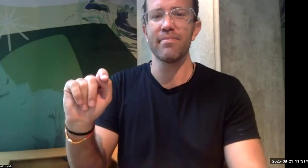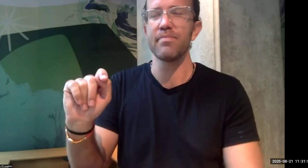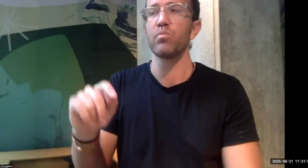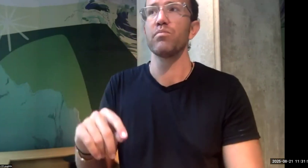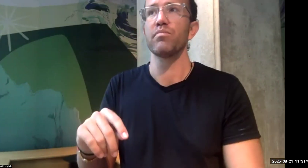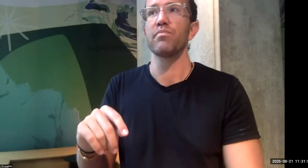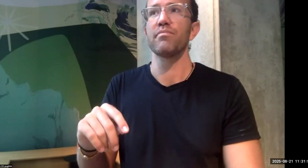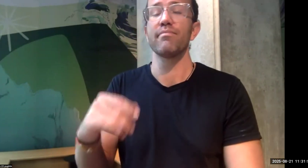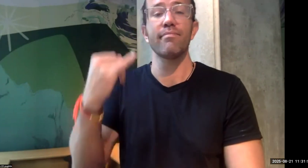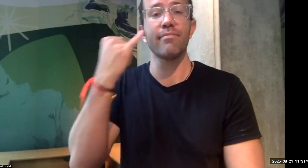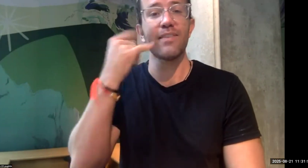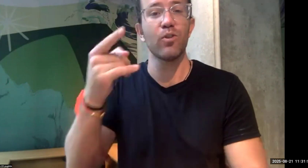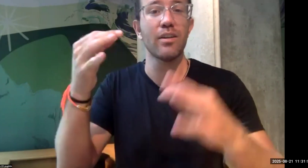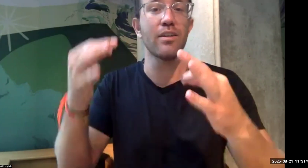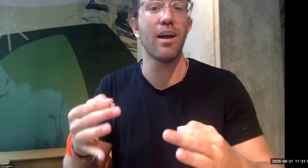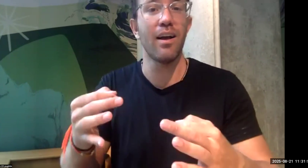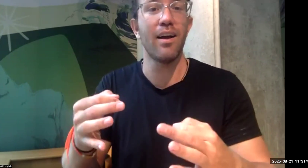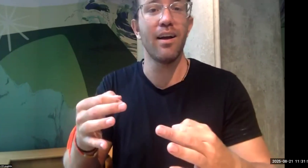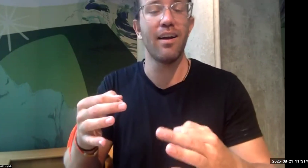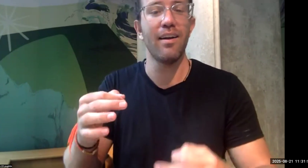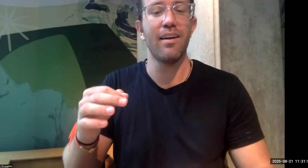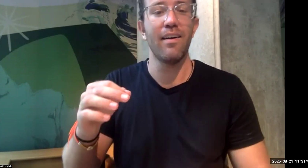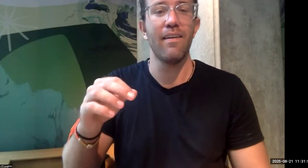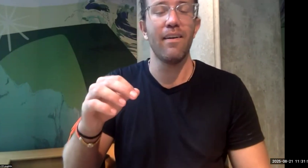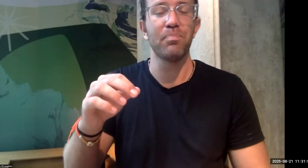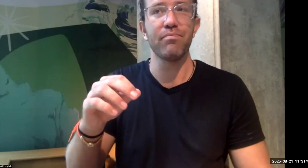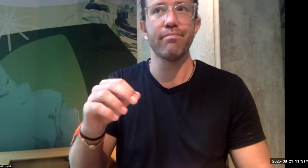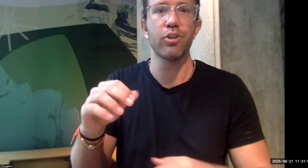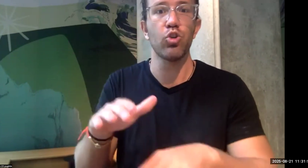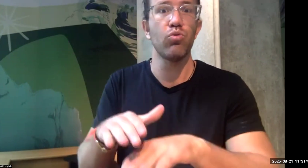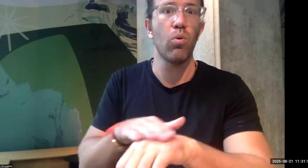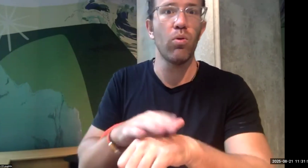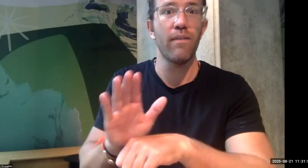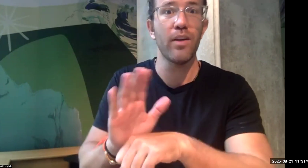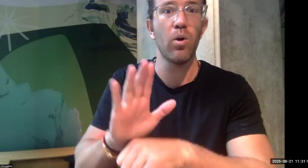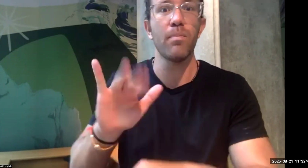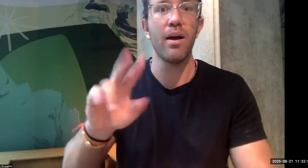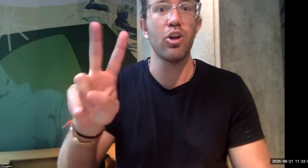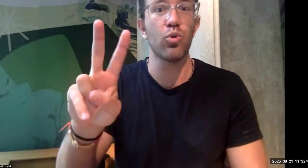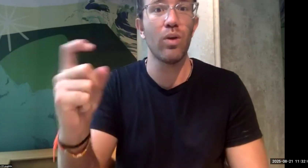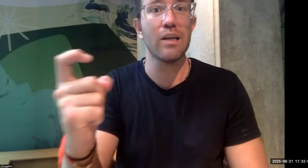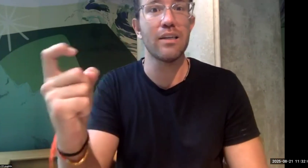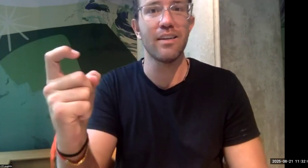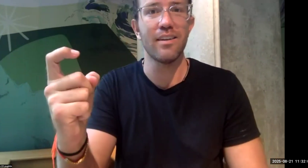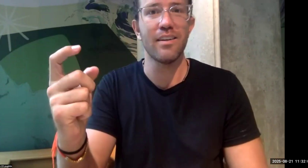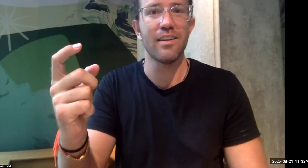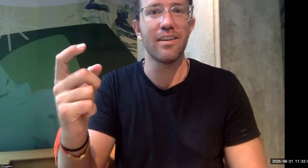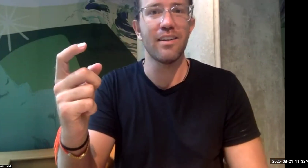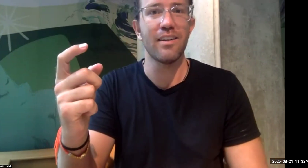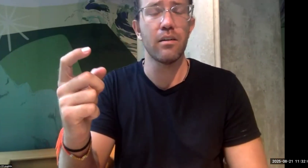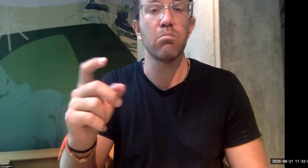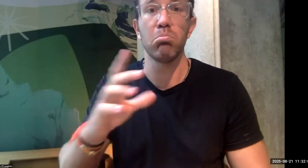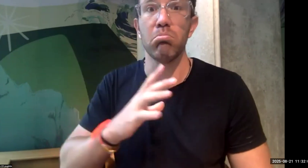it can become a habit. So if you decide to slow the video